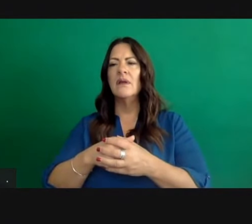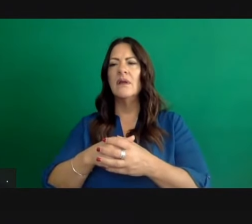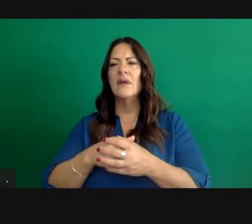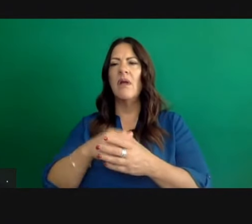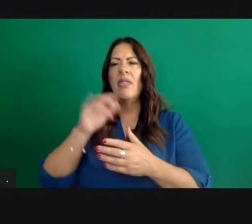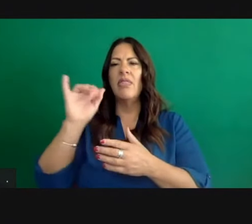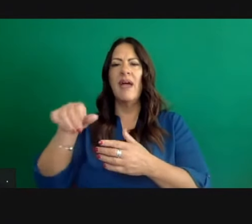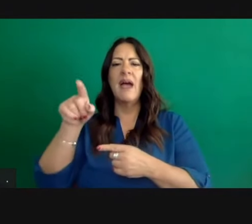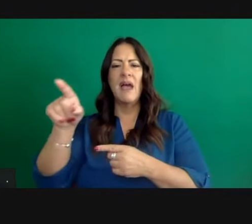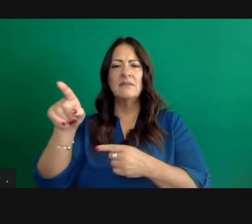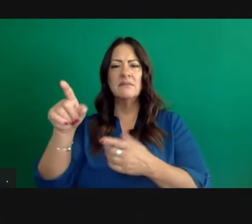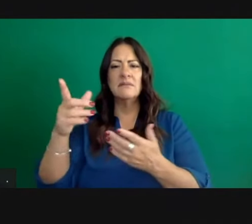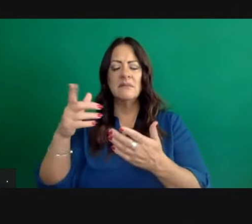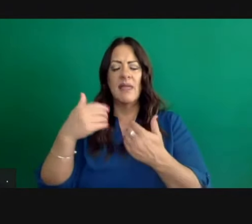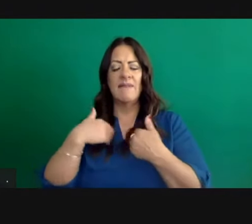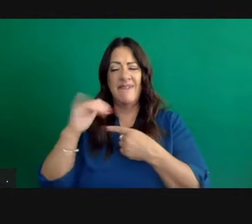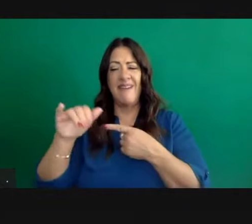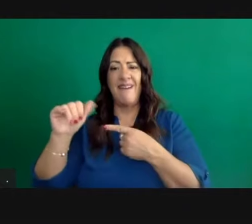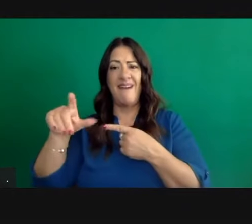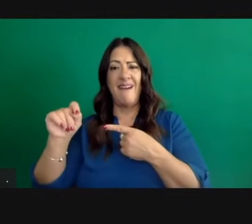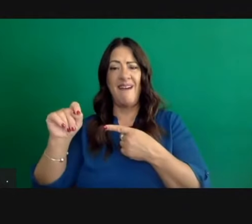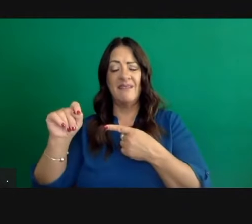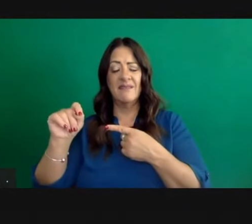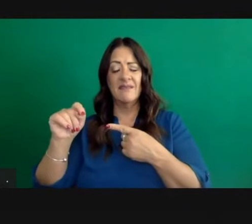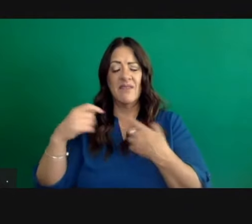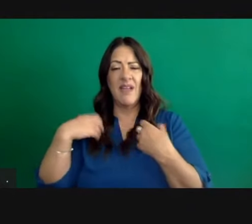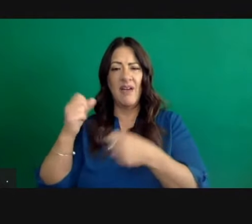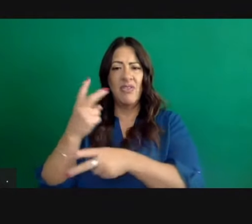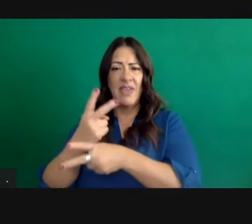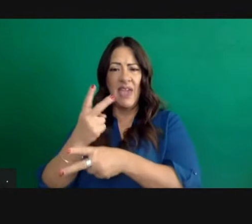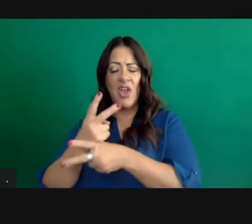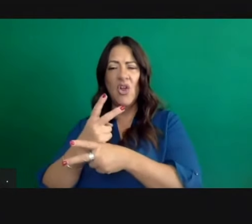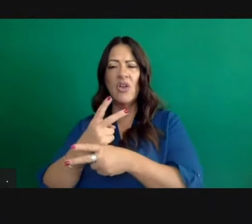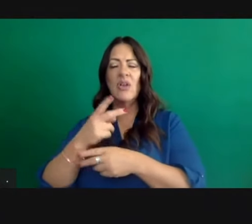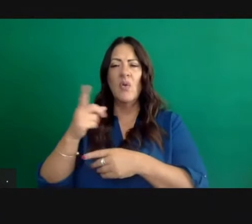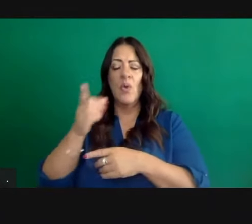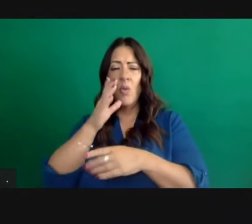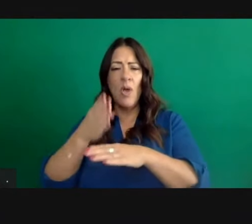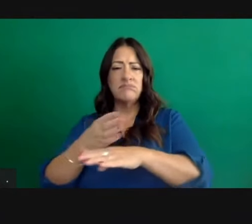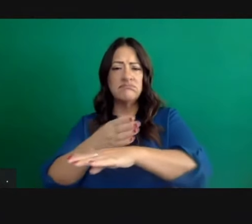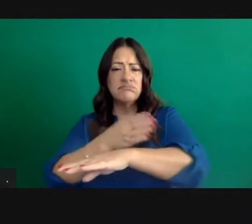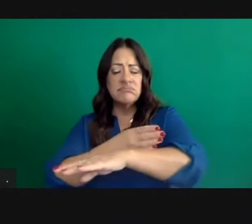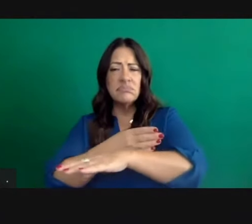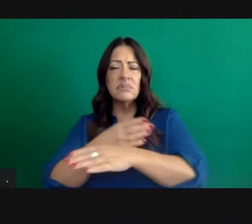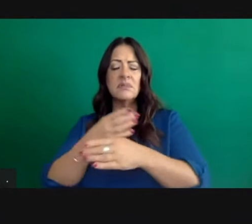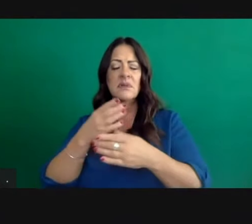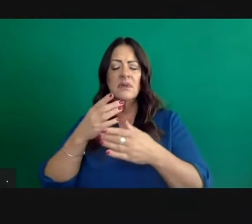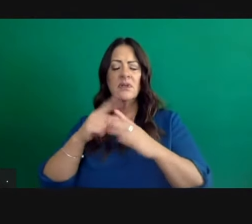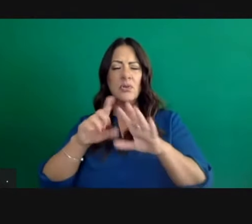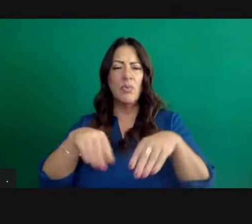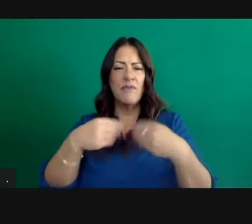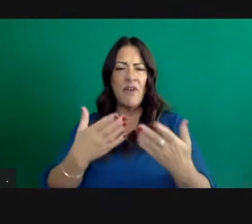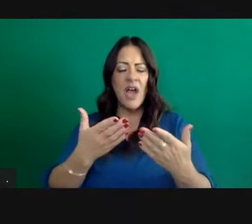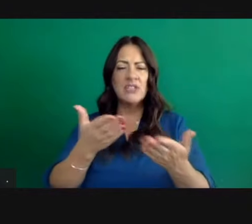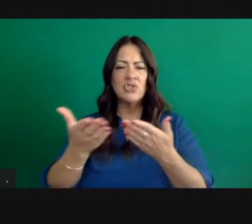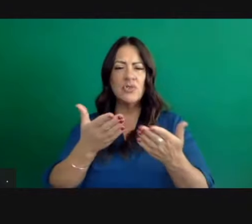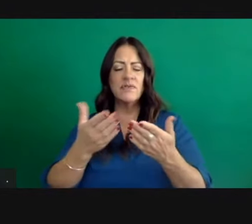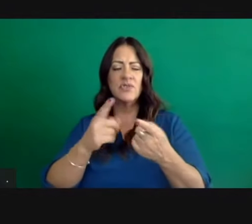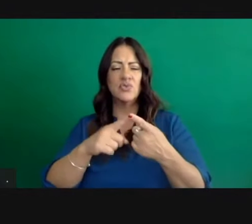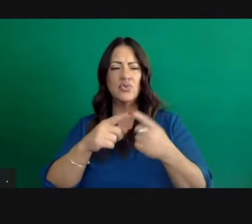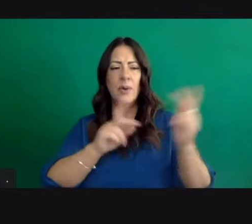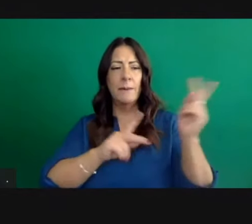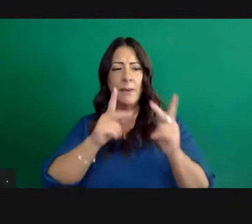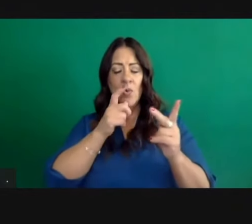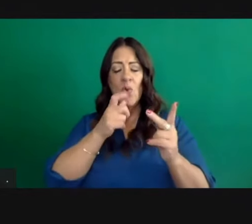the Affordable Care Act to really improve coverage and deepen our commitment to getting everybody